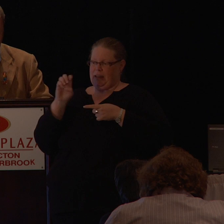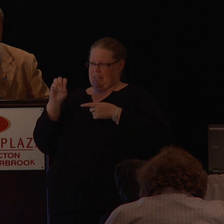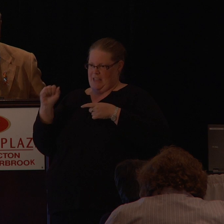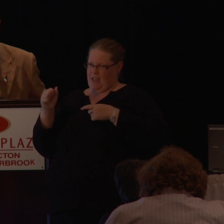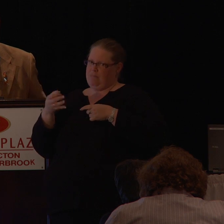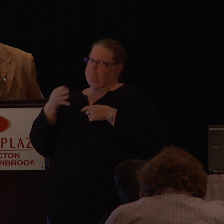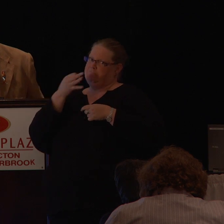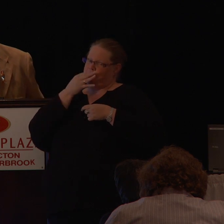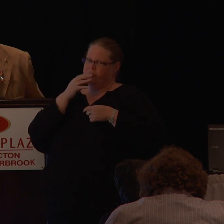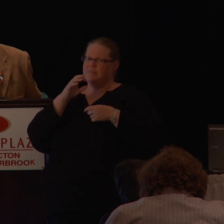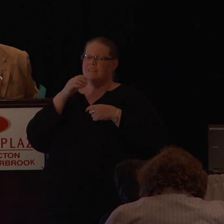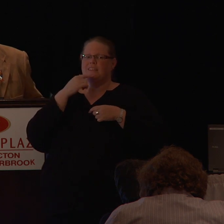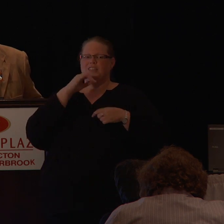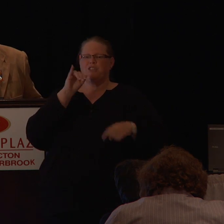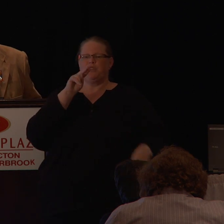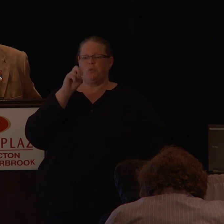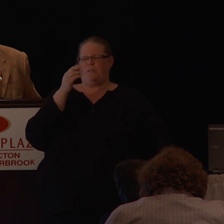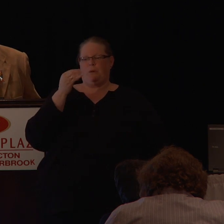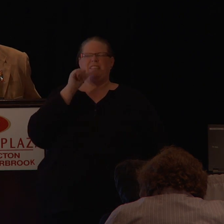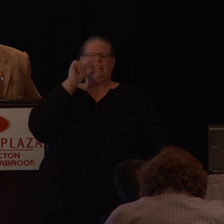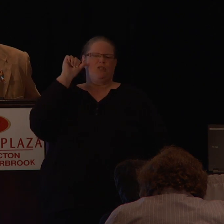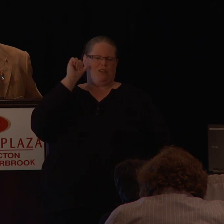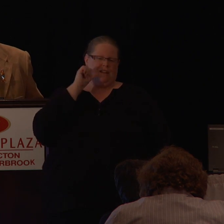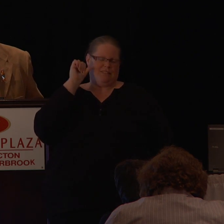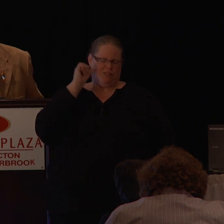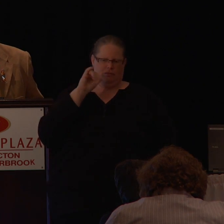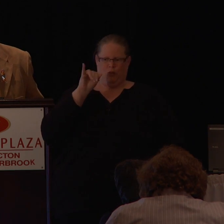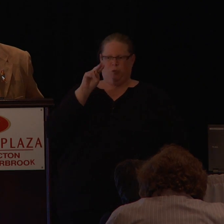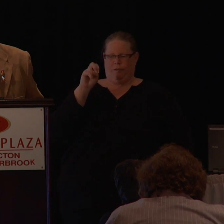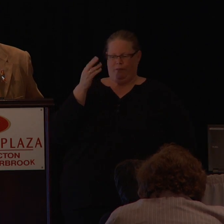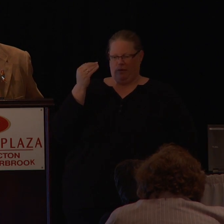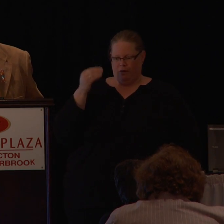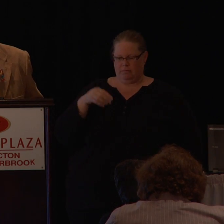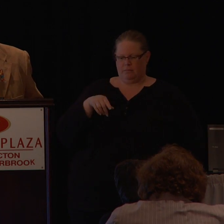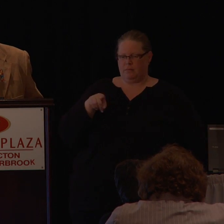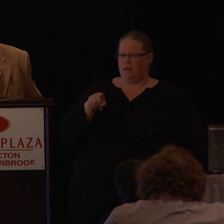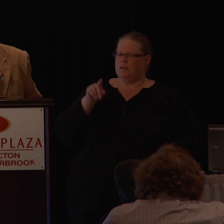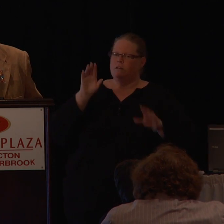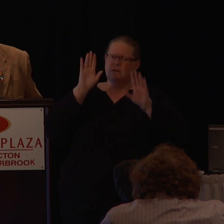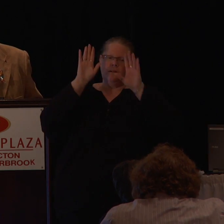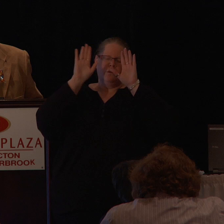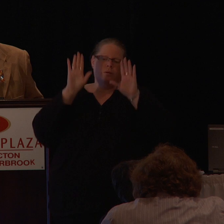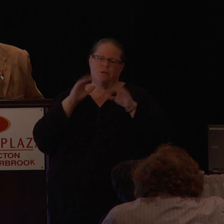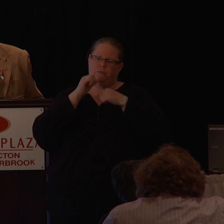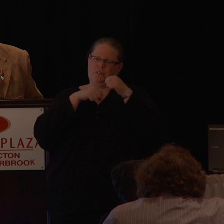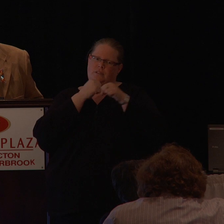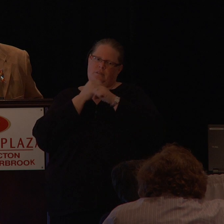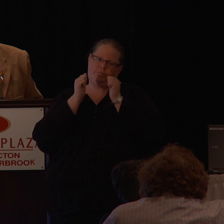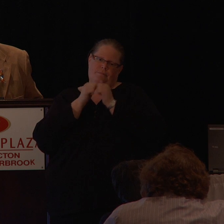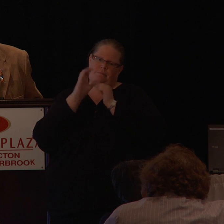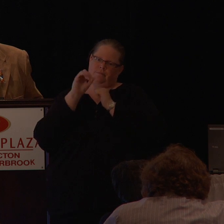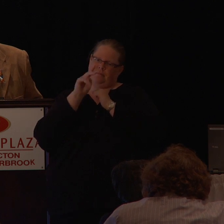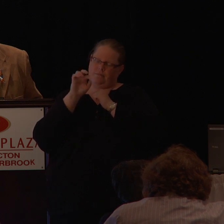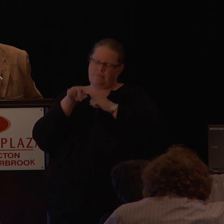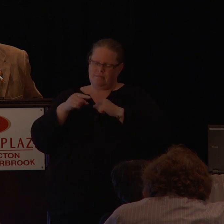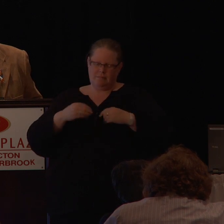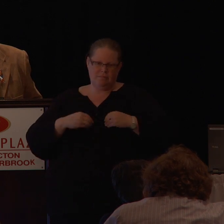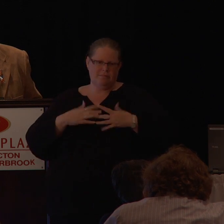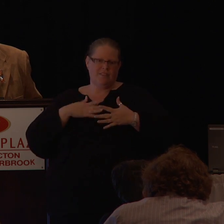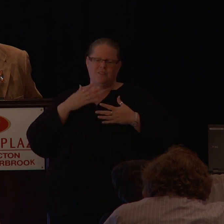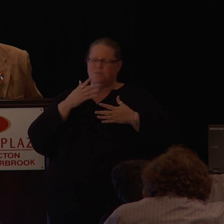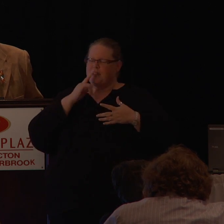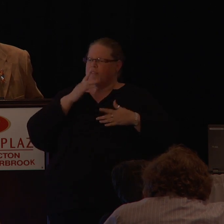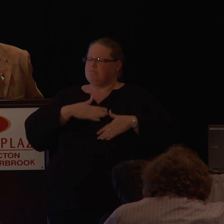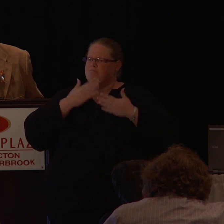Brunswick schools. June 14th, this was yesterday, it has been a great year with Connor. He is such a joy to work